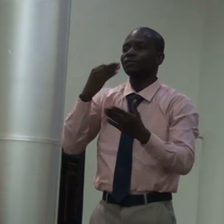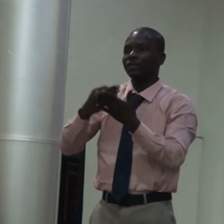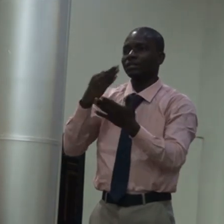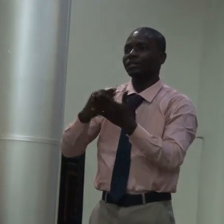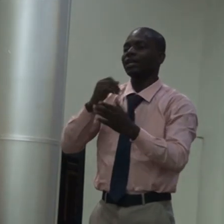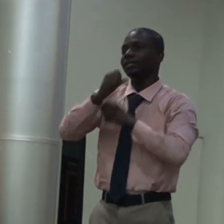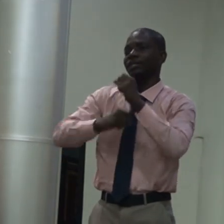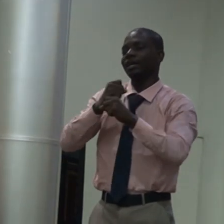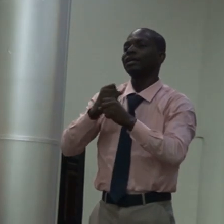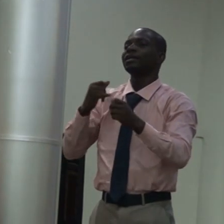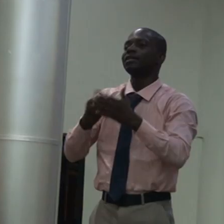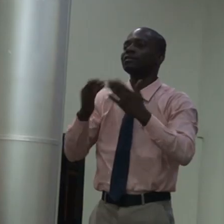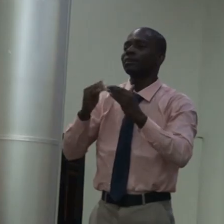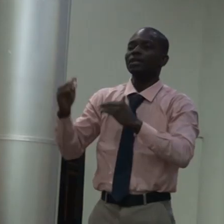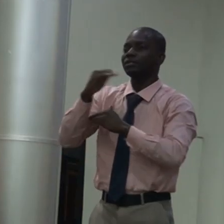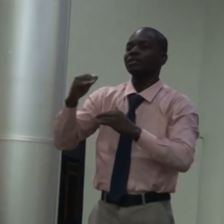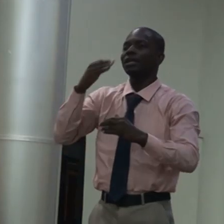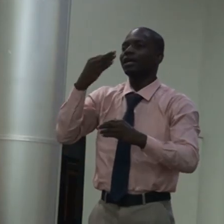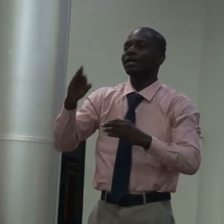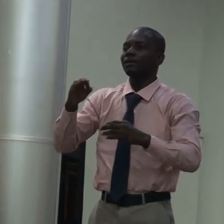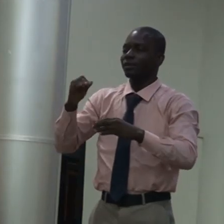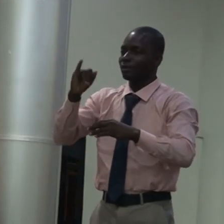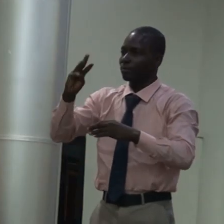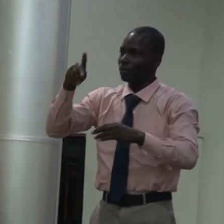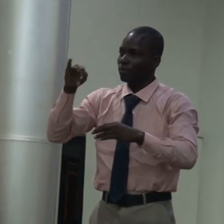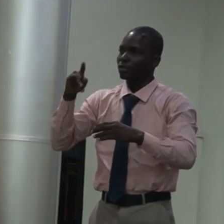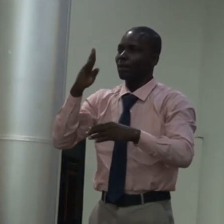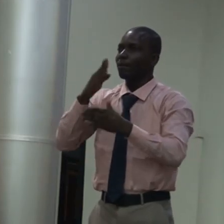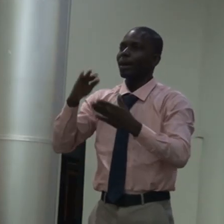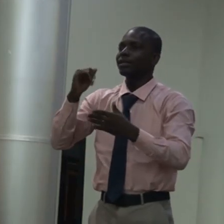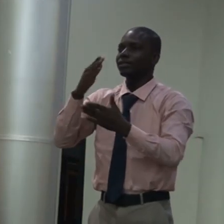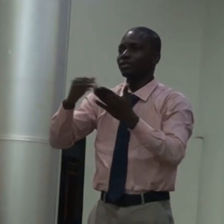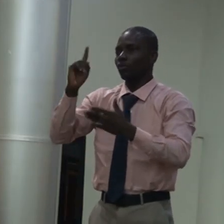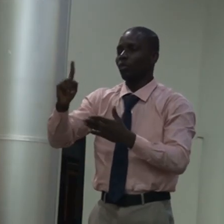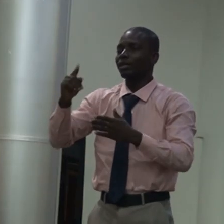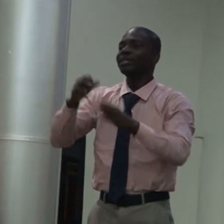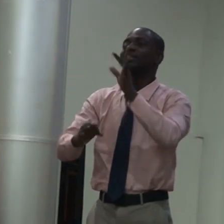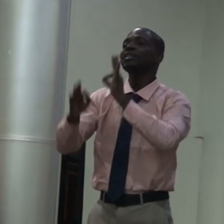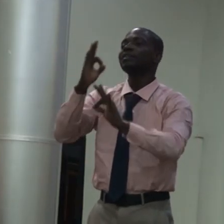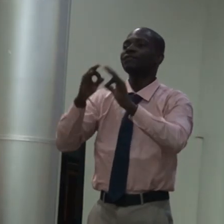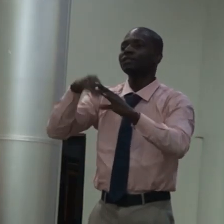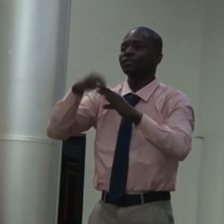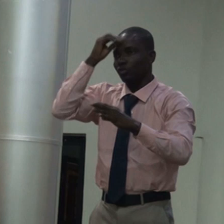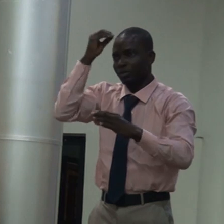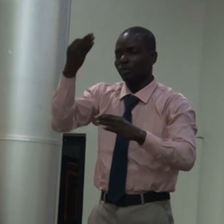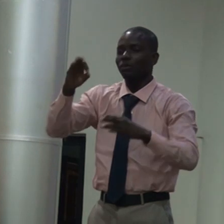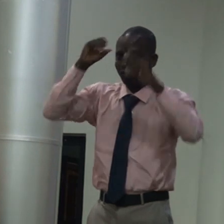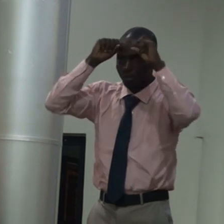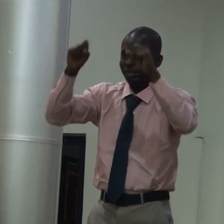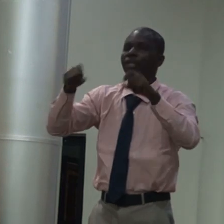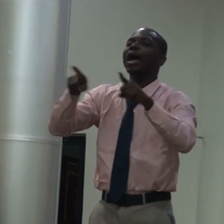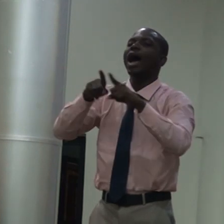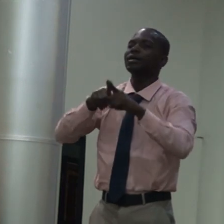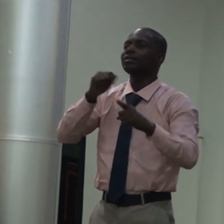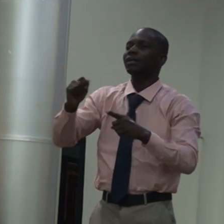financial year may exceed the ceiling imposed by the provisions of subsection 1 if, in the opinion of the President, as